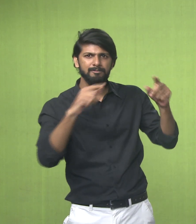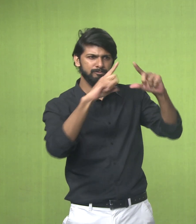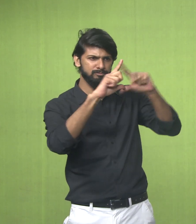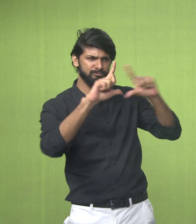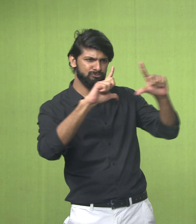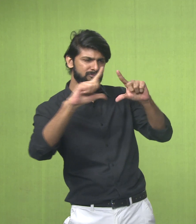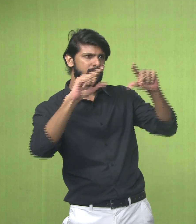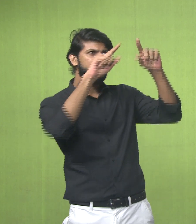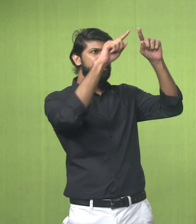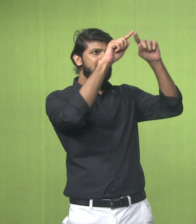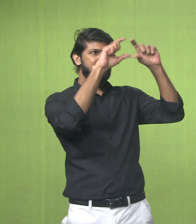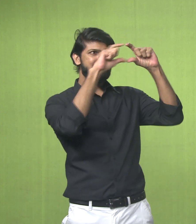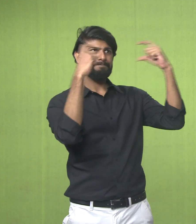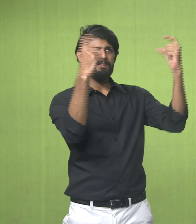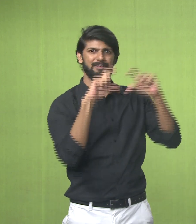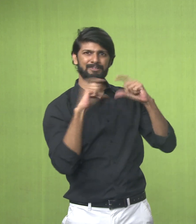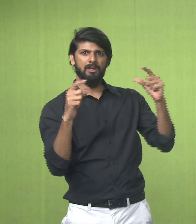or semicircular design.